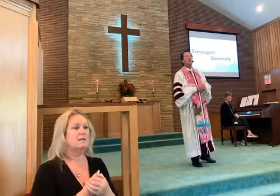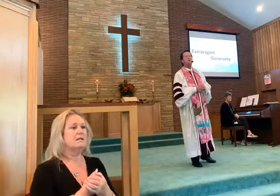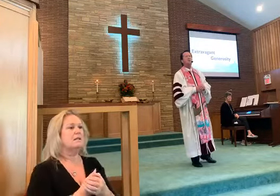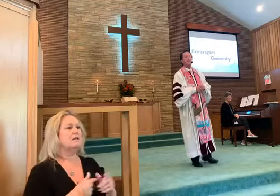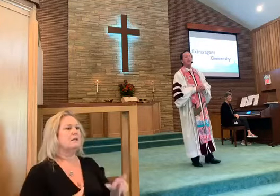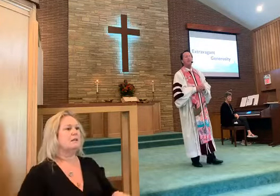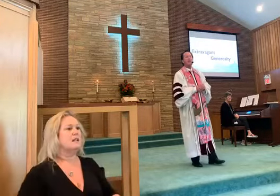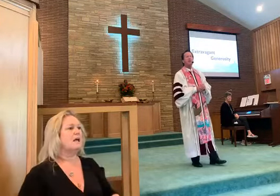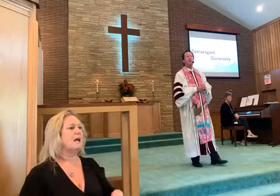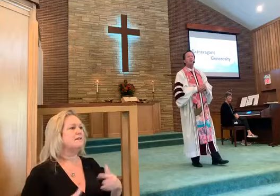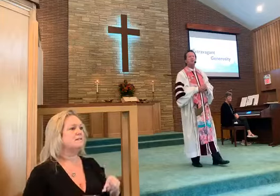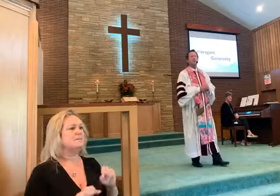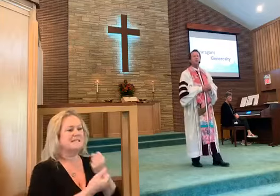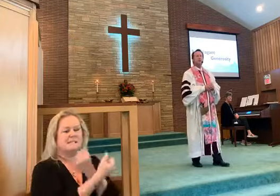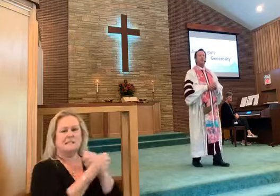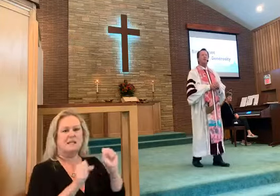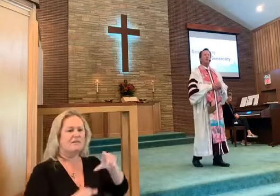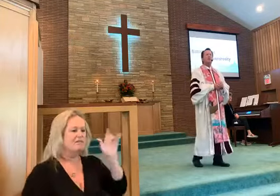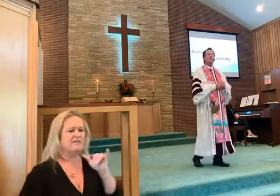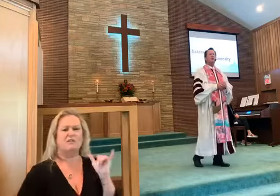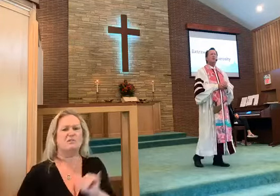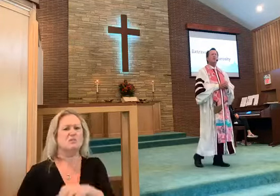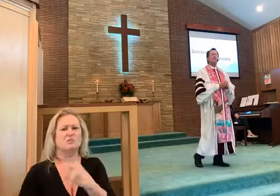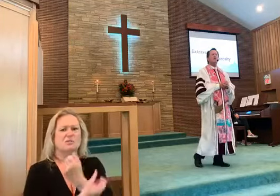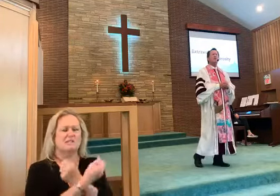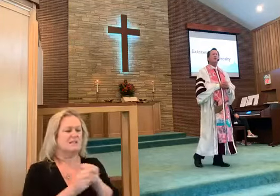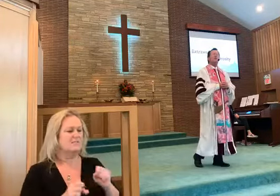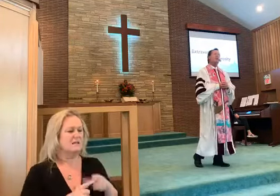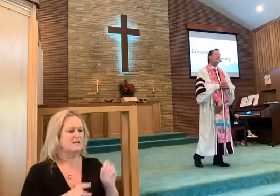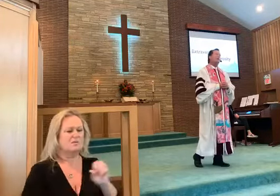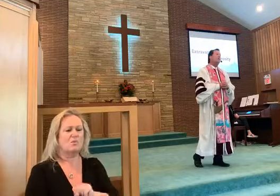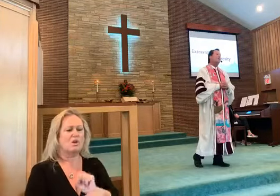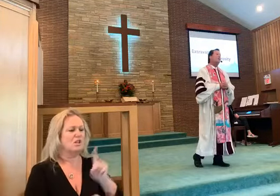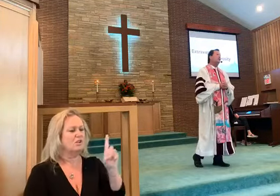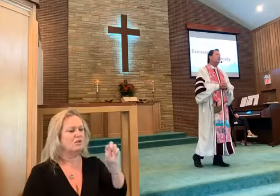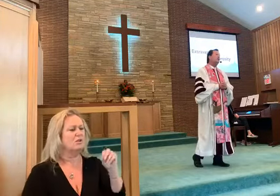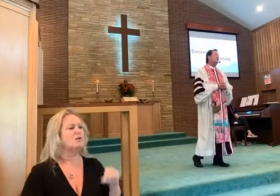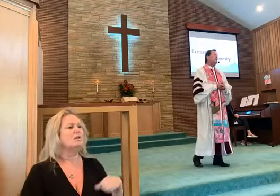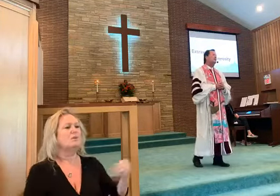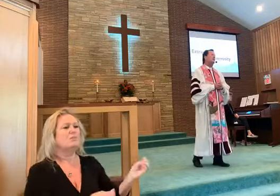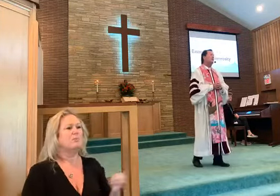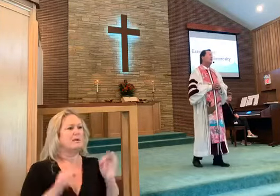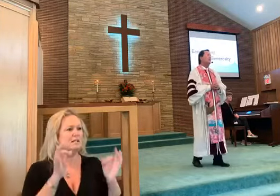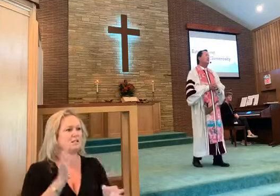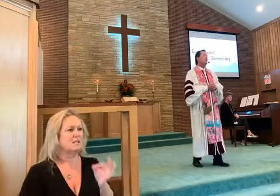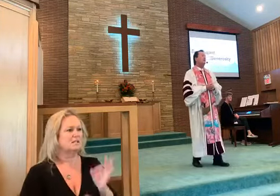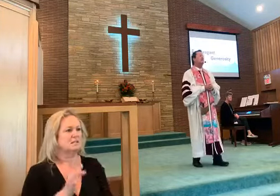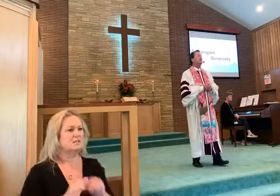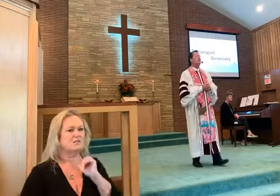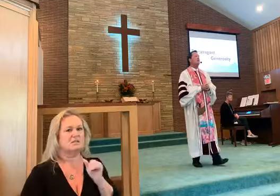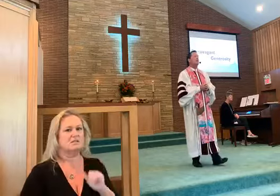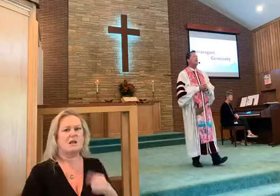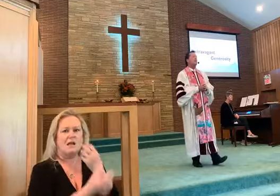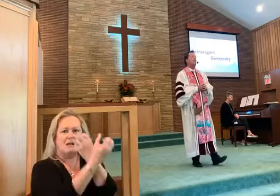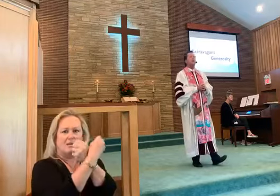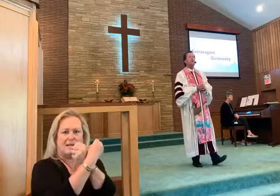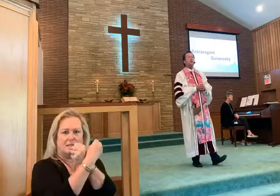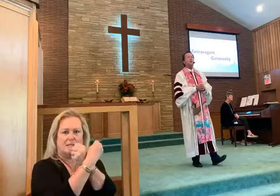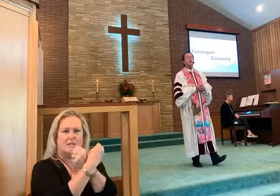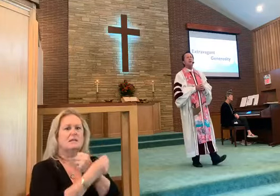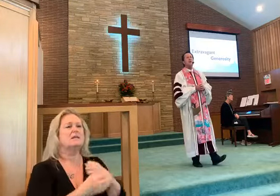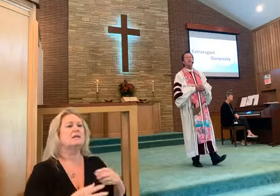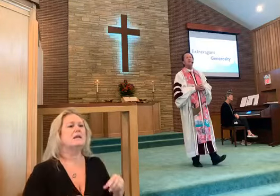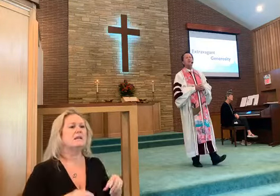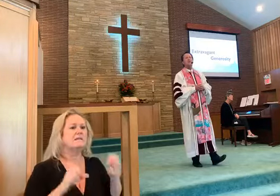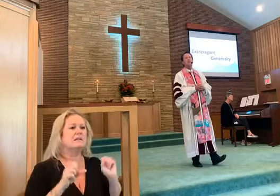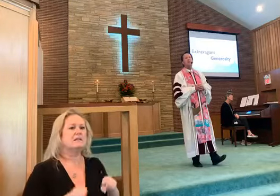Their lives have been saved, their futures have been saved because of work we've done to bring justice so that they're not arrested, but given a